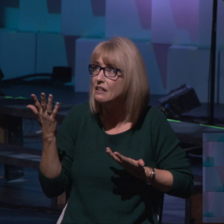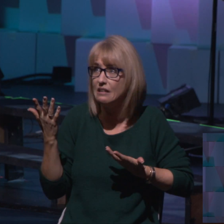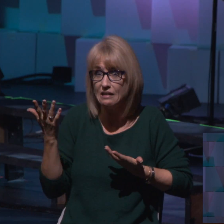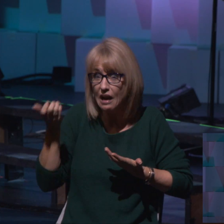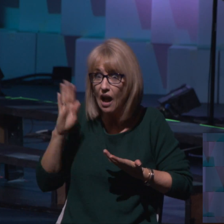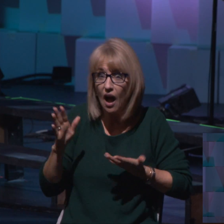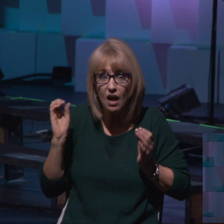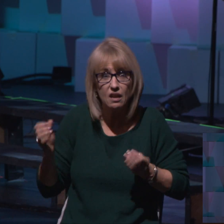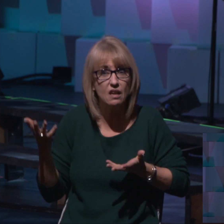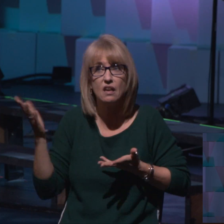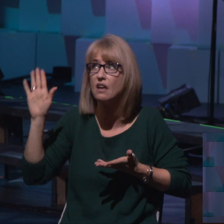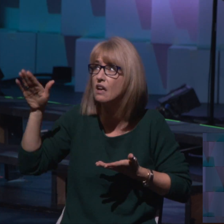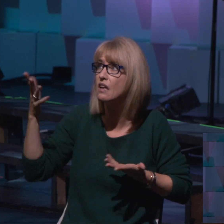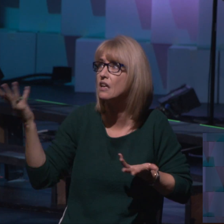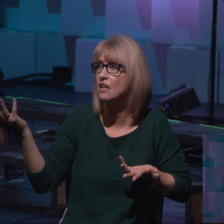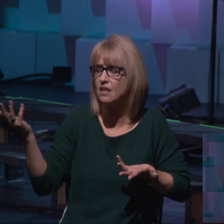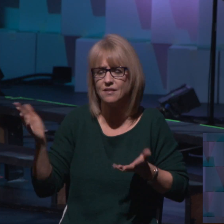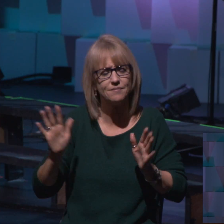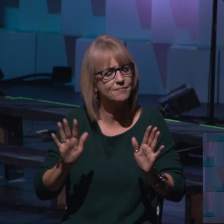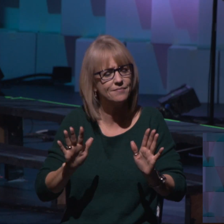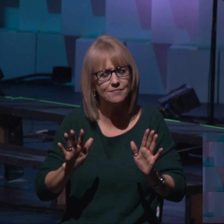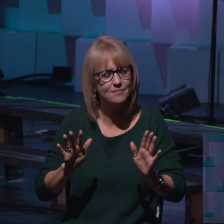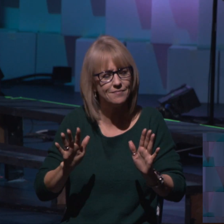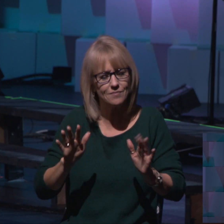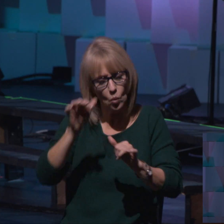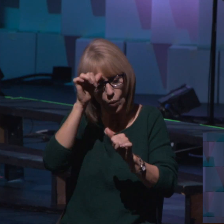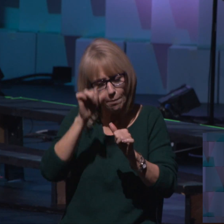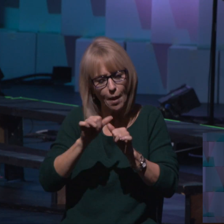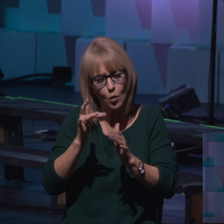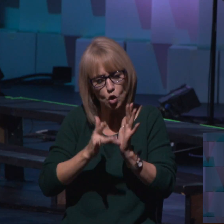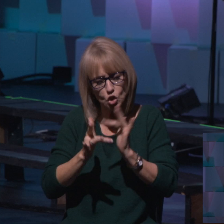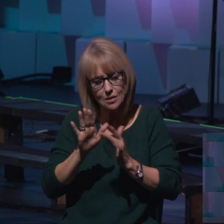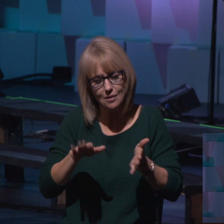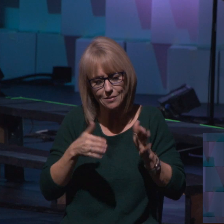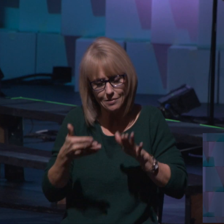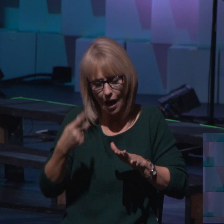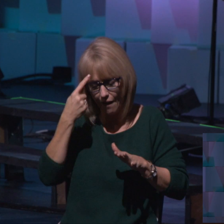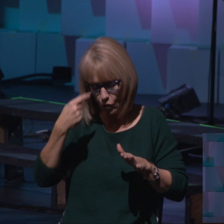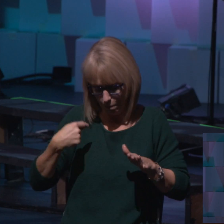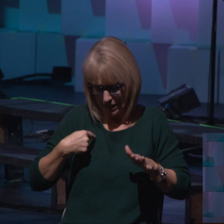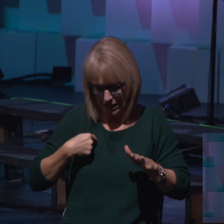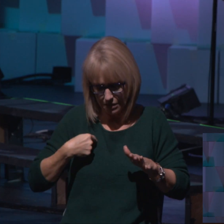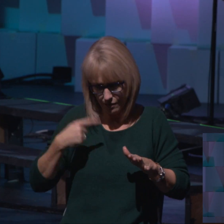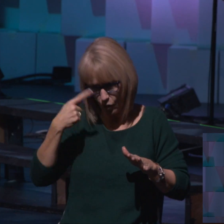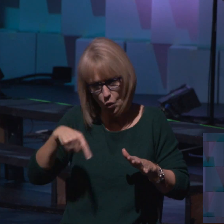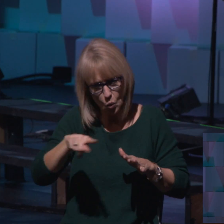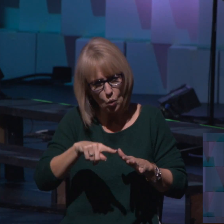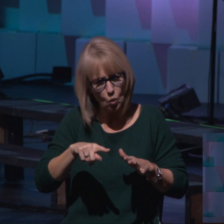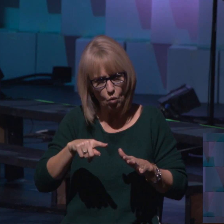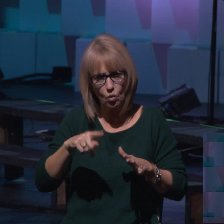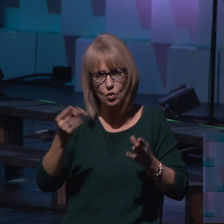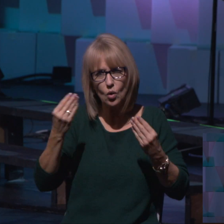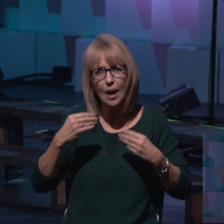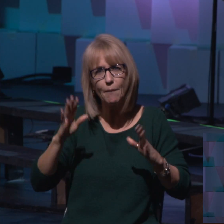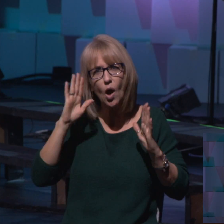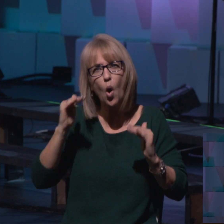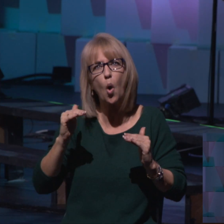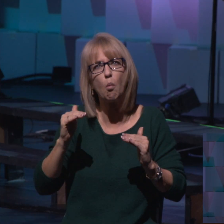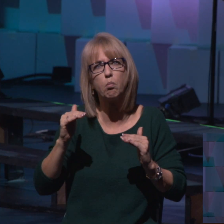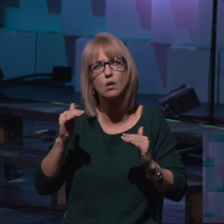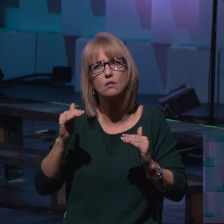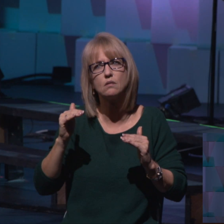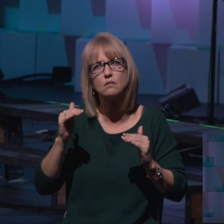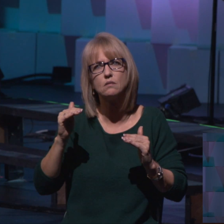stop and remember, no, Jesus died for me so I could have hope and presence. We look